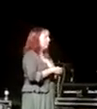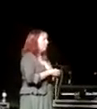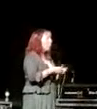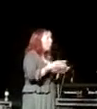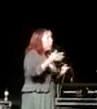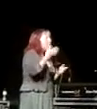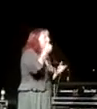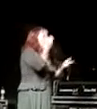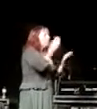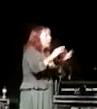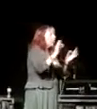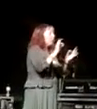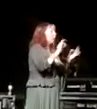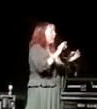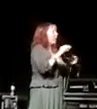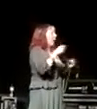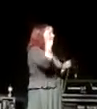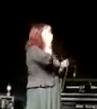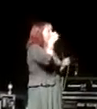Purity Mad Goose.